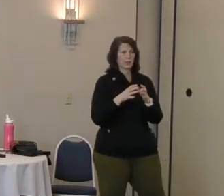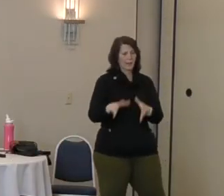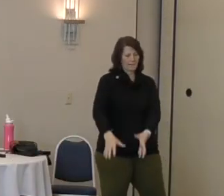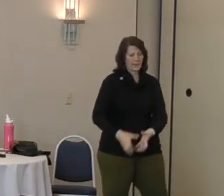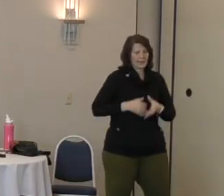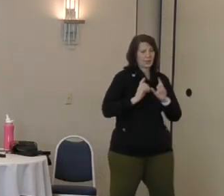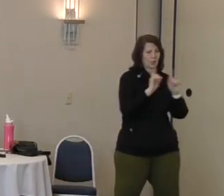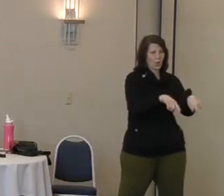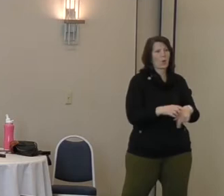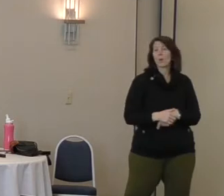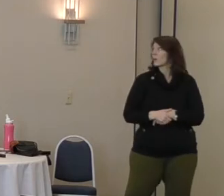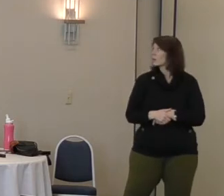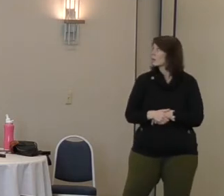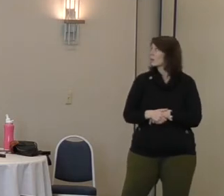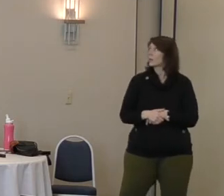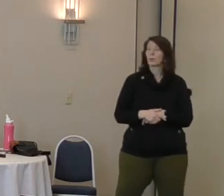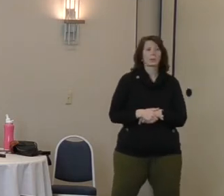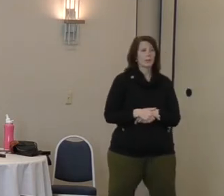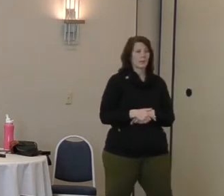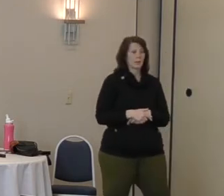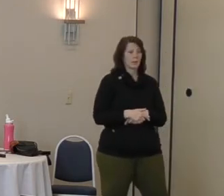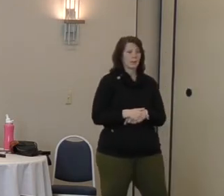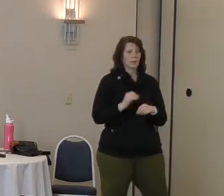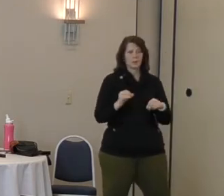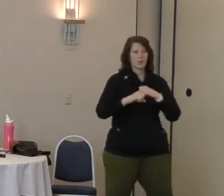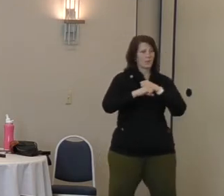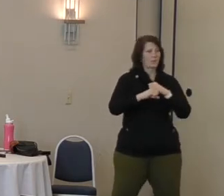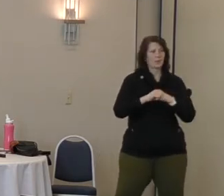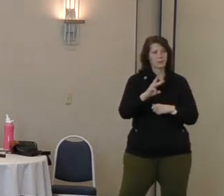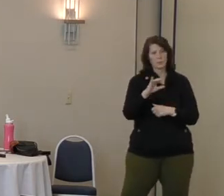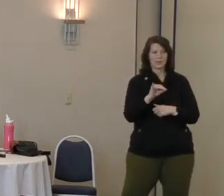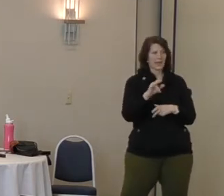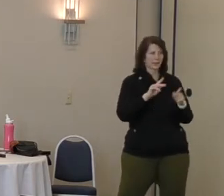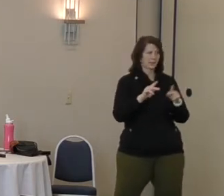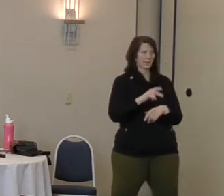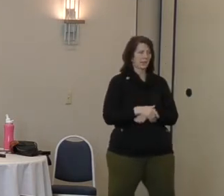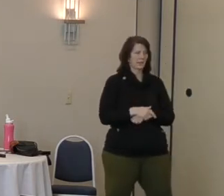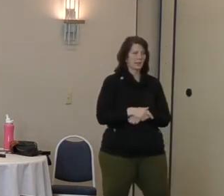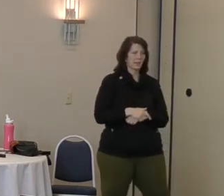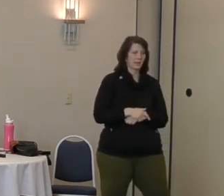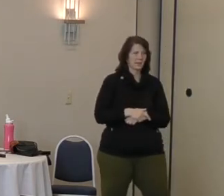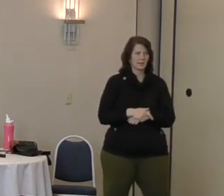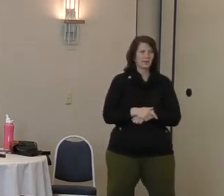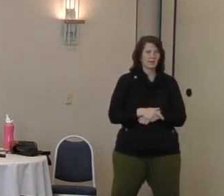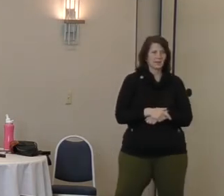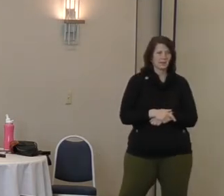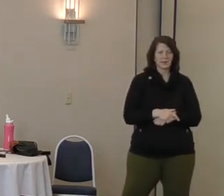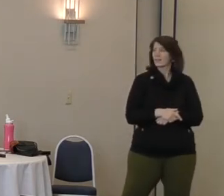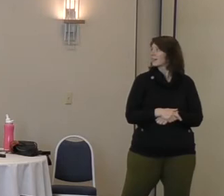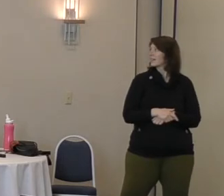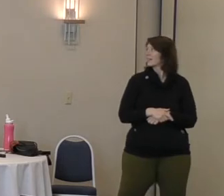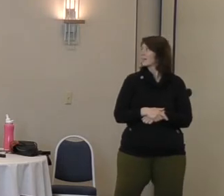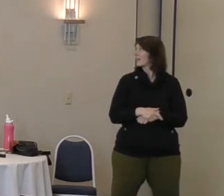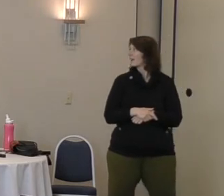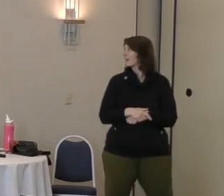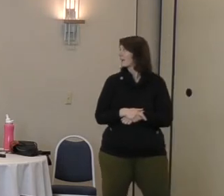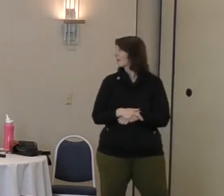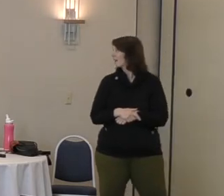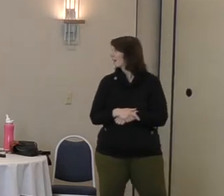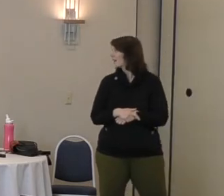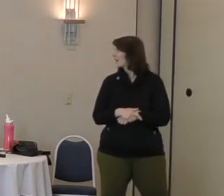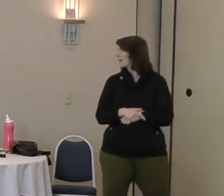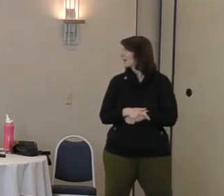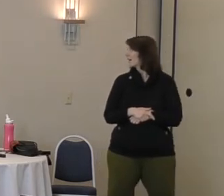goes, one-off crash balls. All right, no offense, Wisconsin people, but like, your state loves this shit. Okay? Like, they eat it